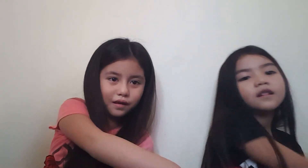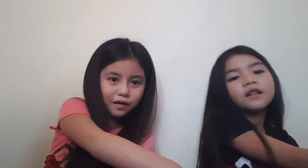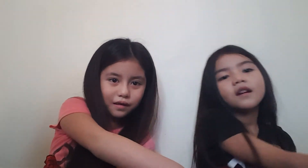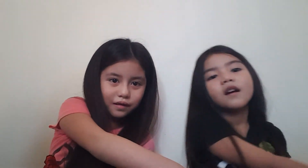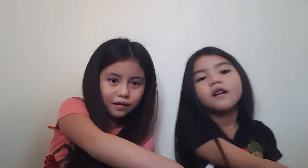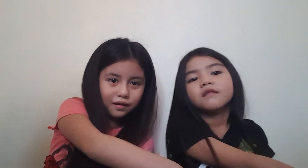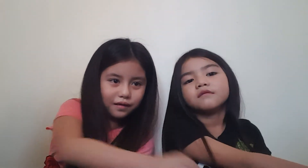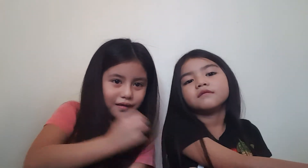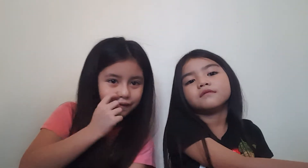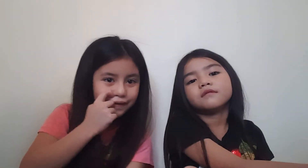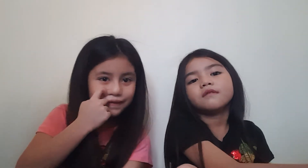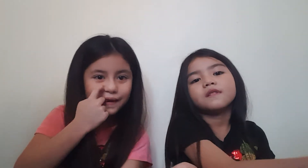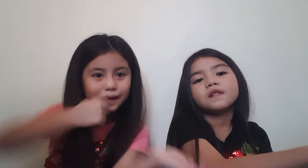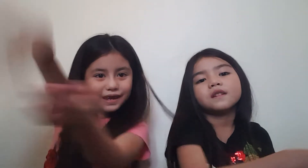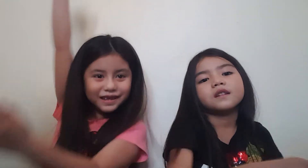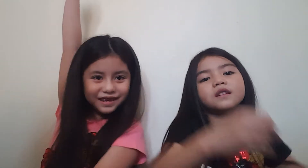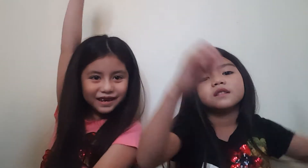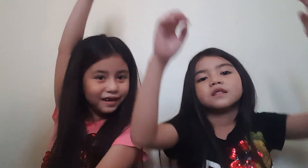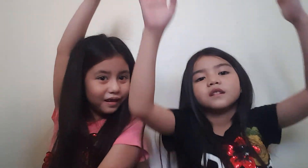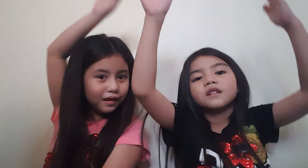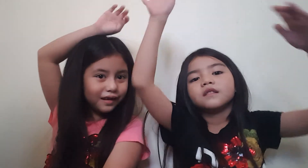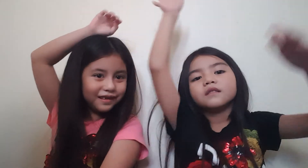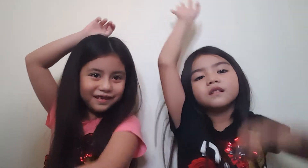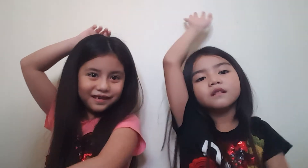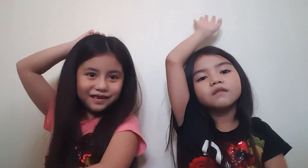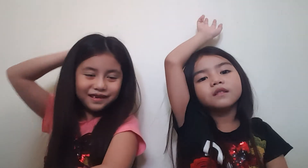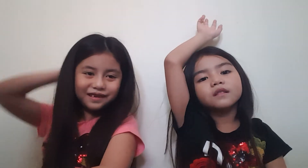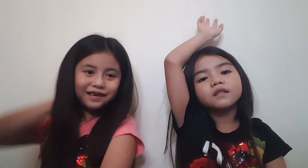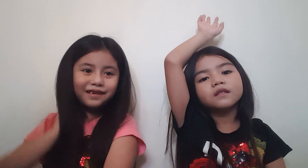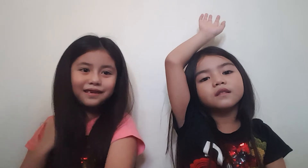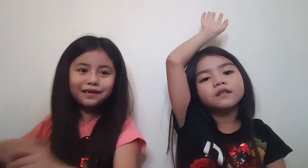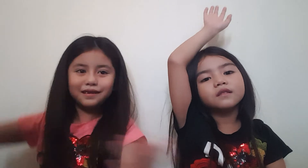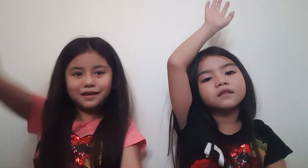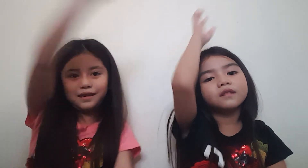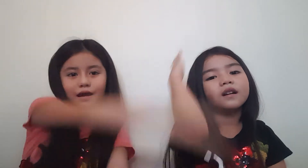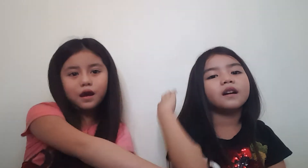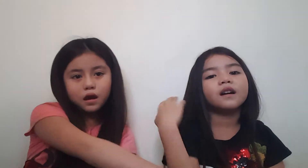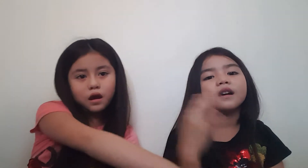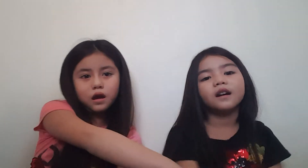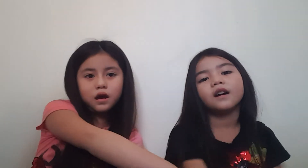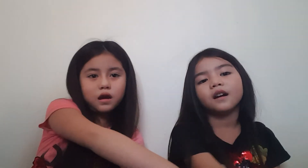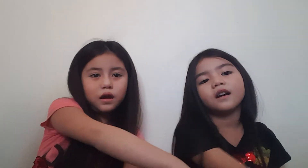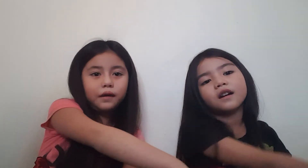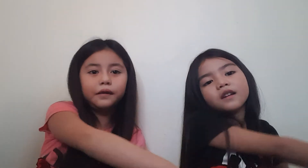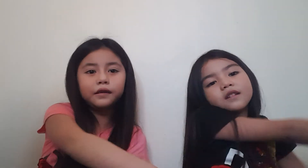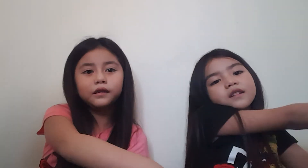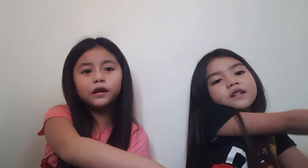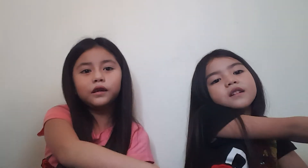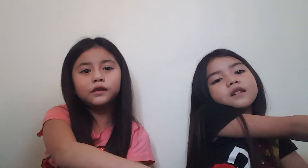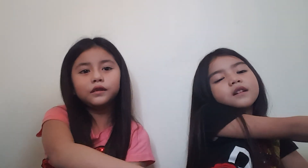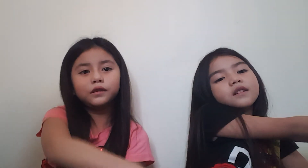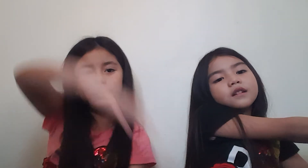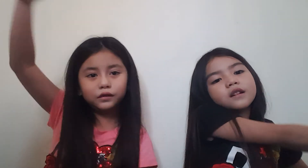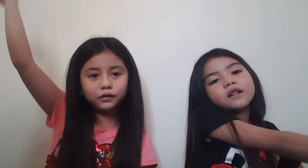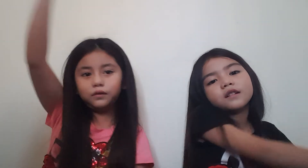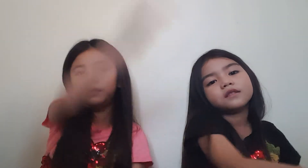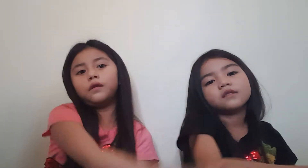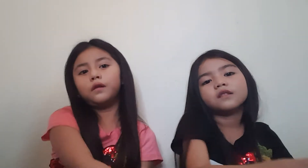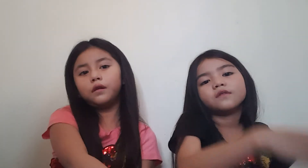I'll reach you And I will touch the sky I'll of you